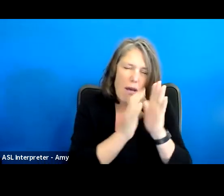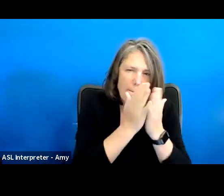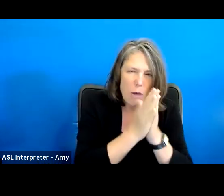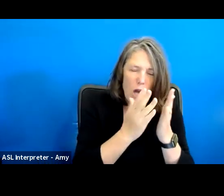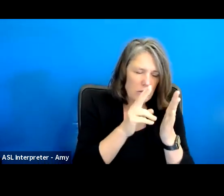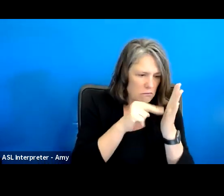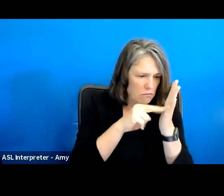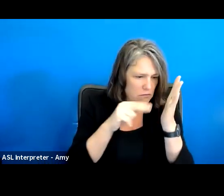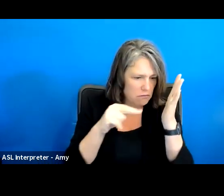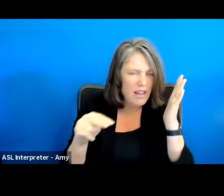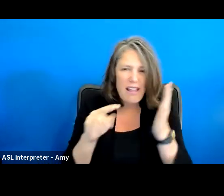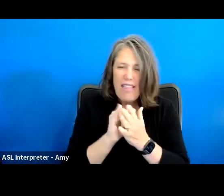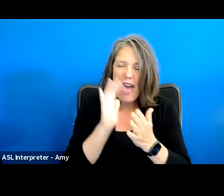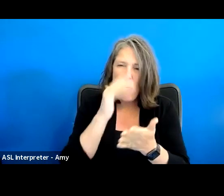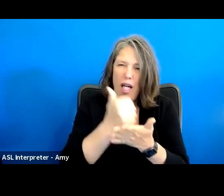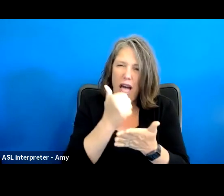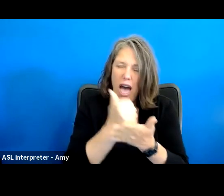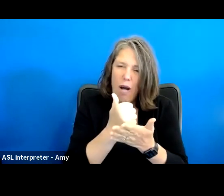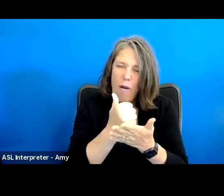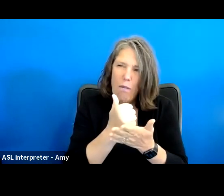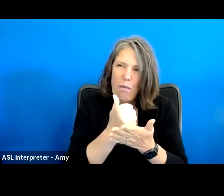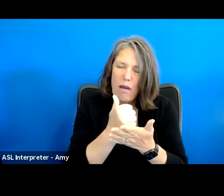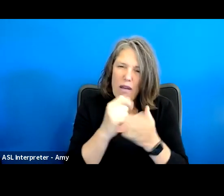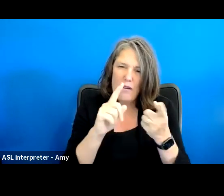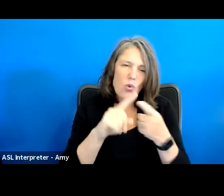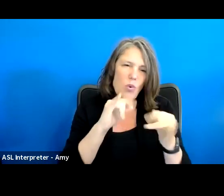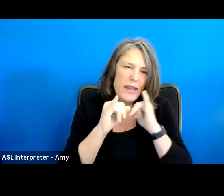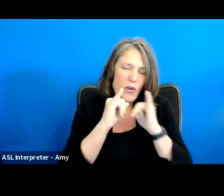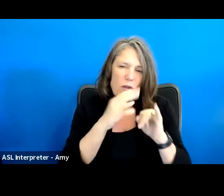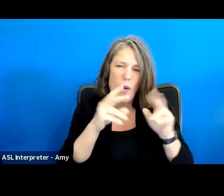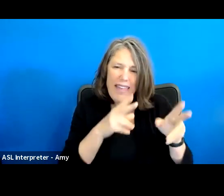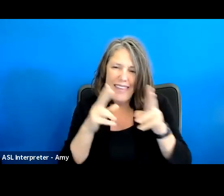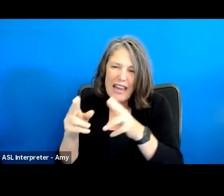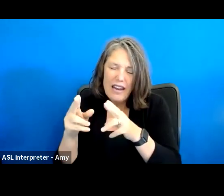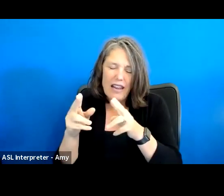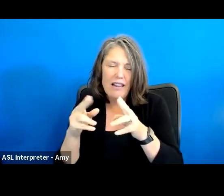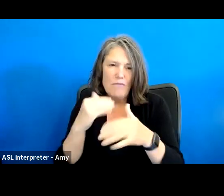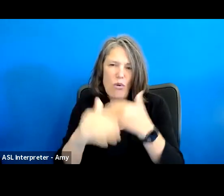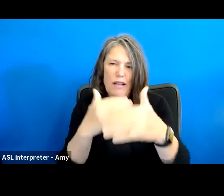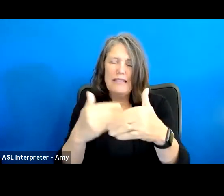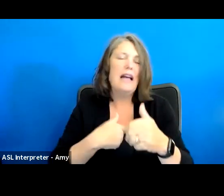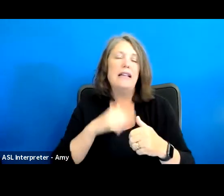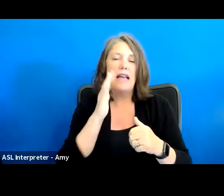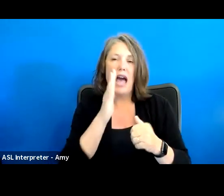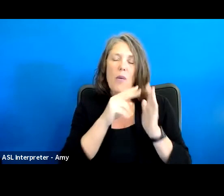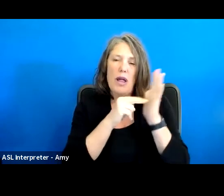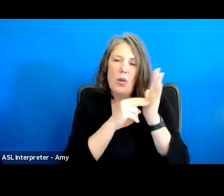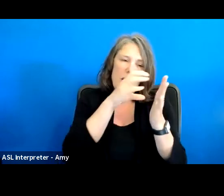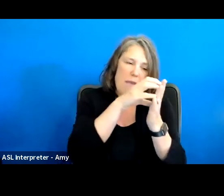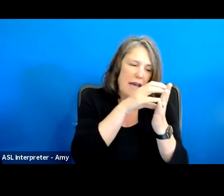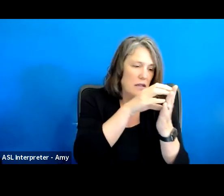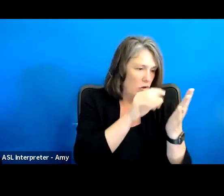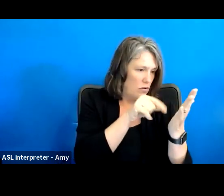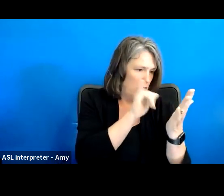me add depth to the interview and the editing process. I will read a passage from the